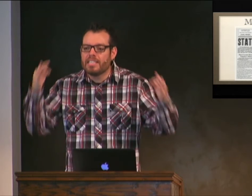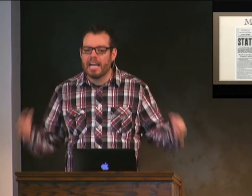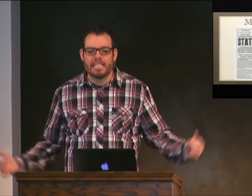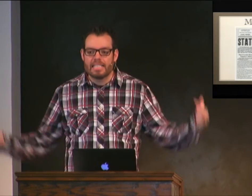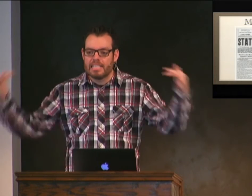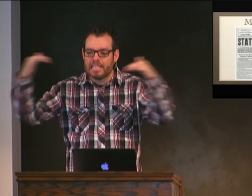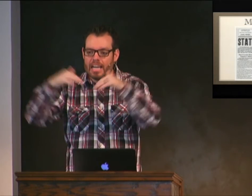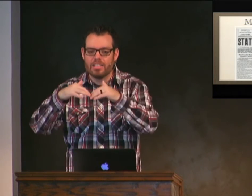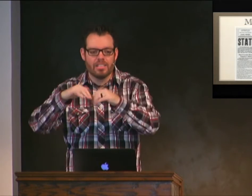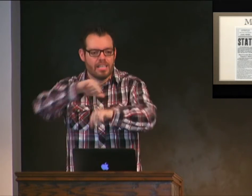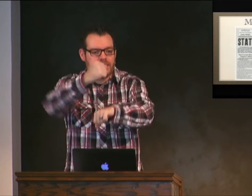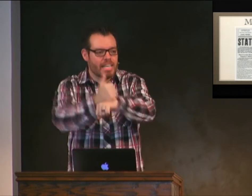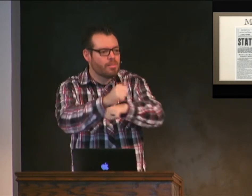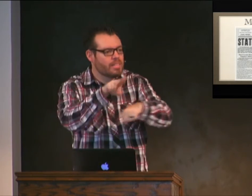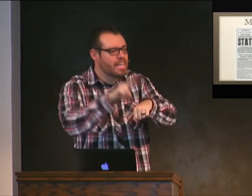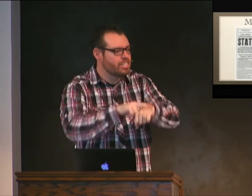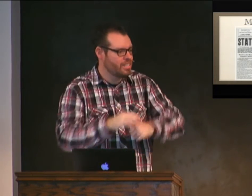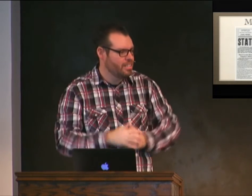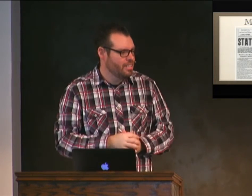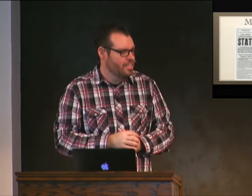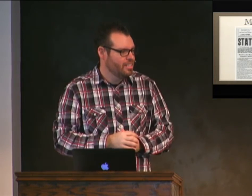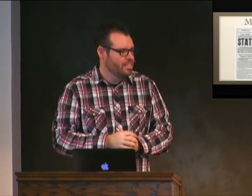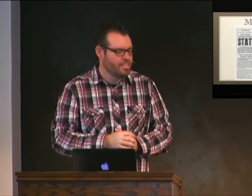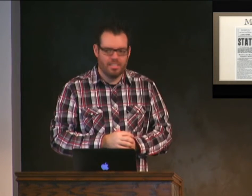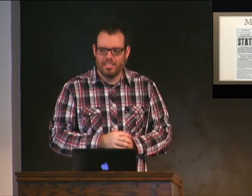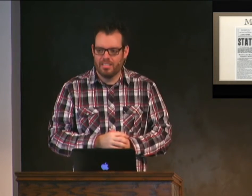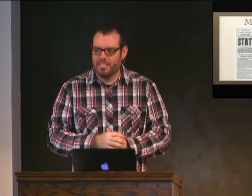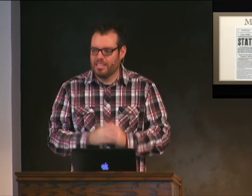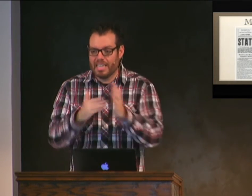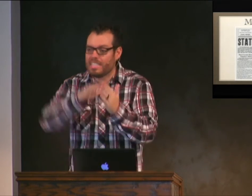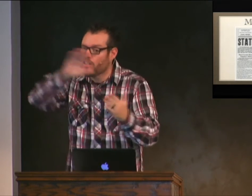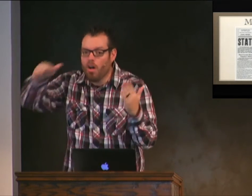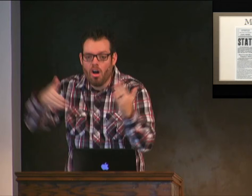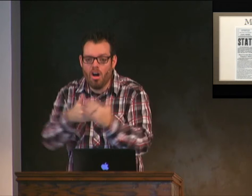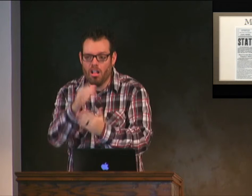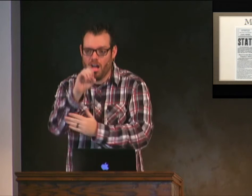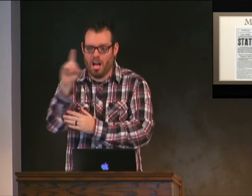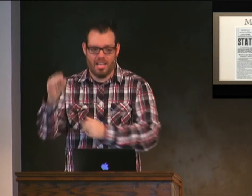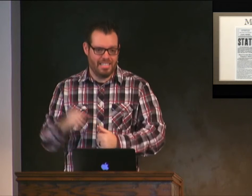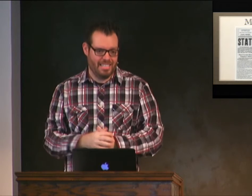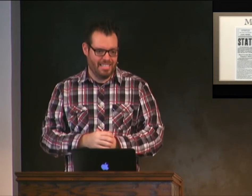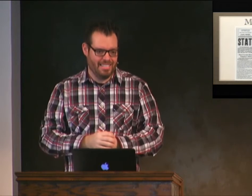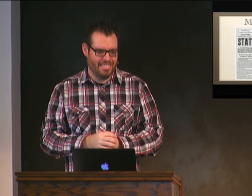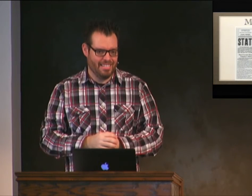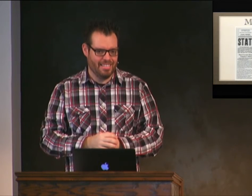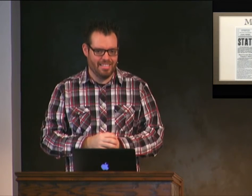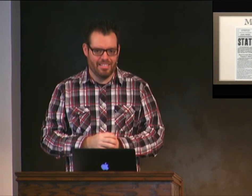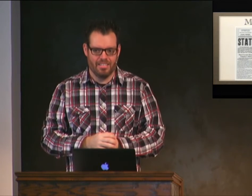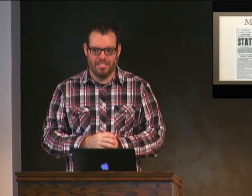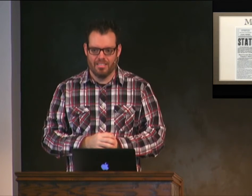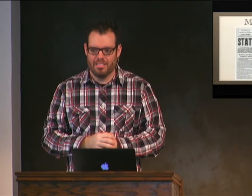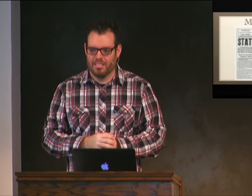But they decided to get together and set up a nation against all odds.